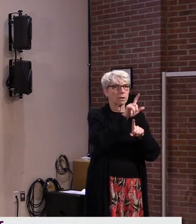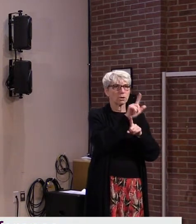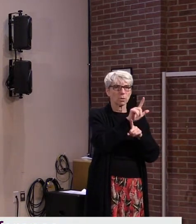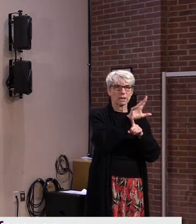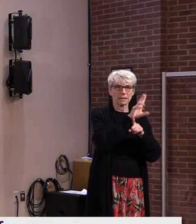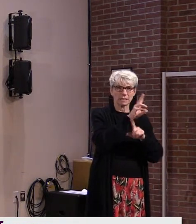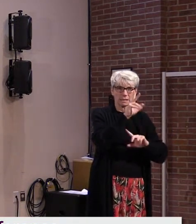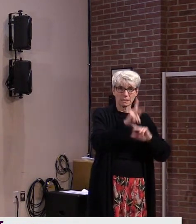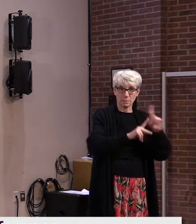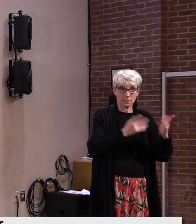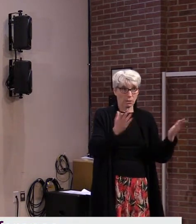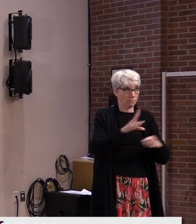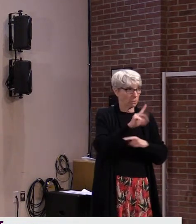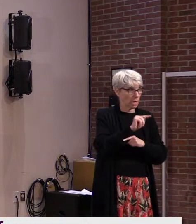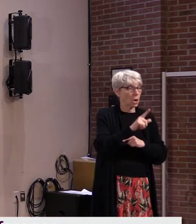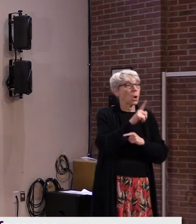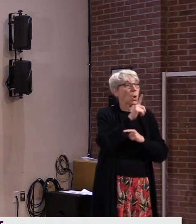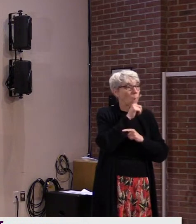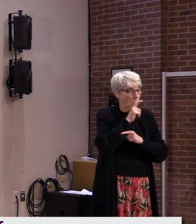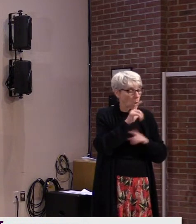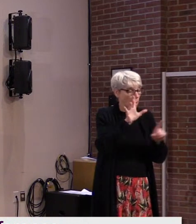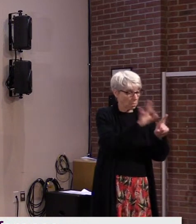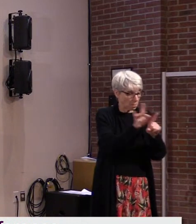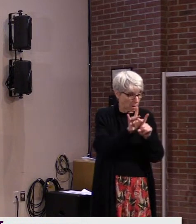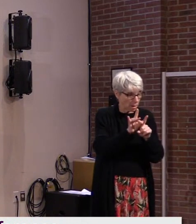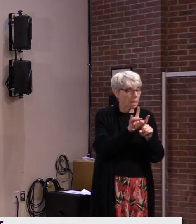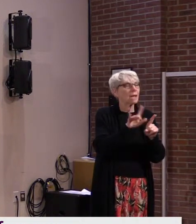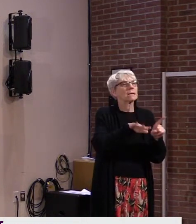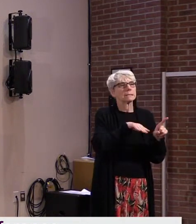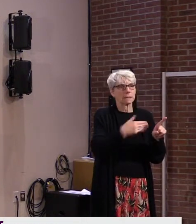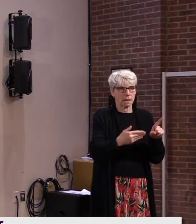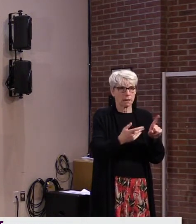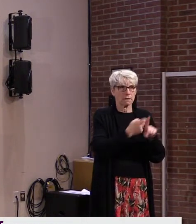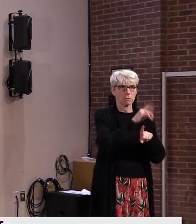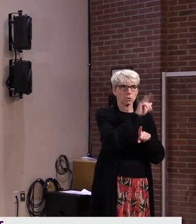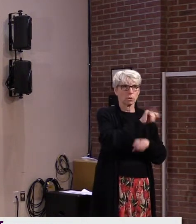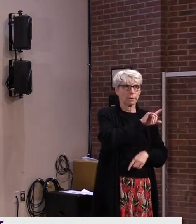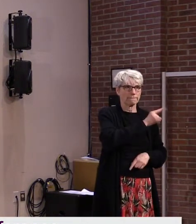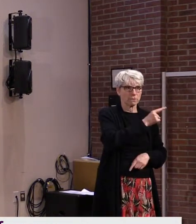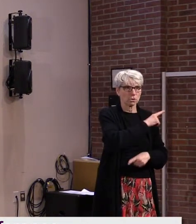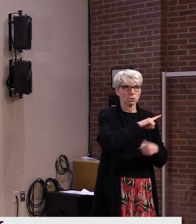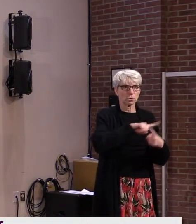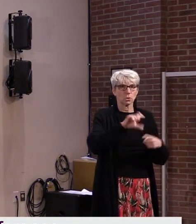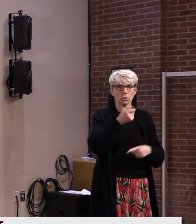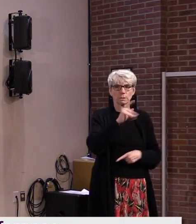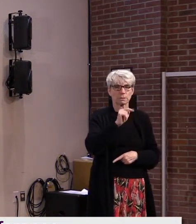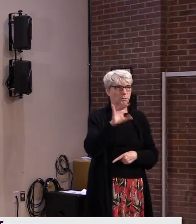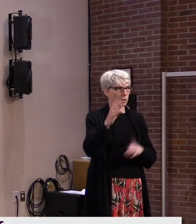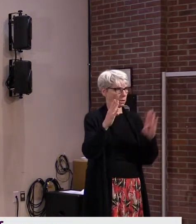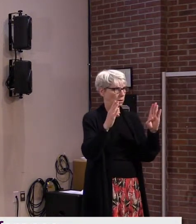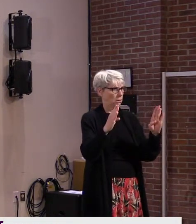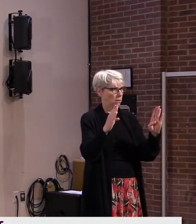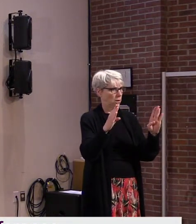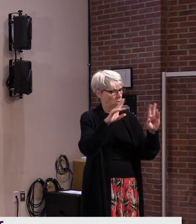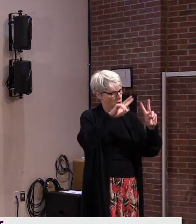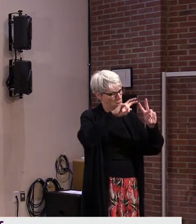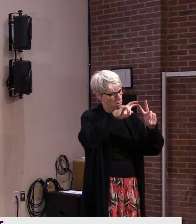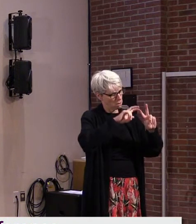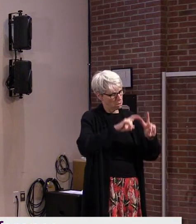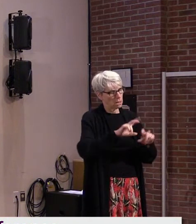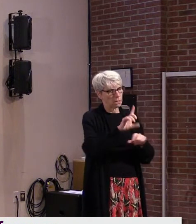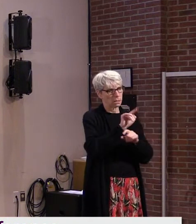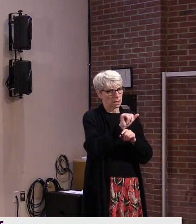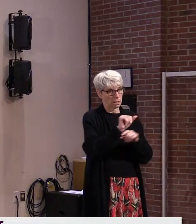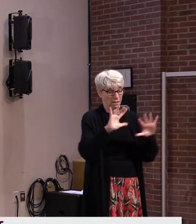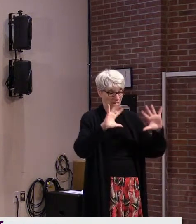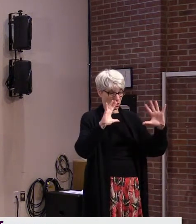for COVID-19 and who died between July 1st and September 9th of this year.